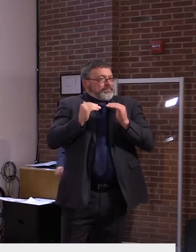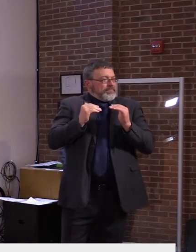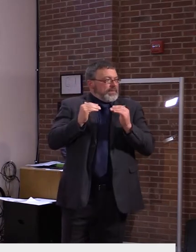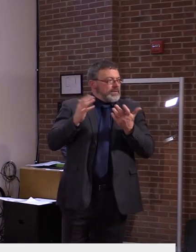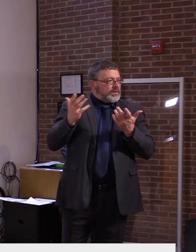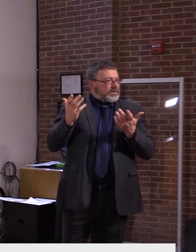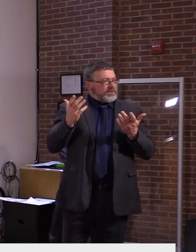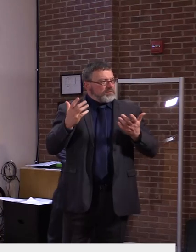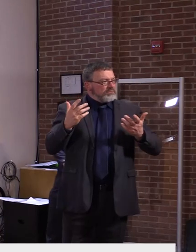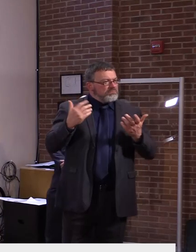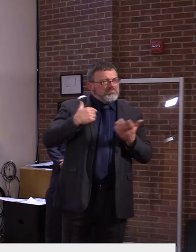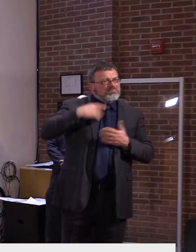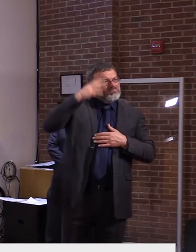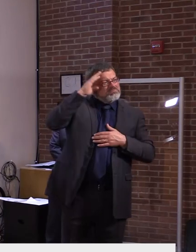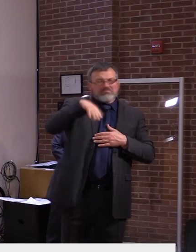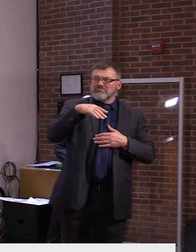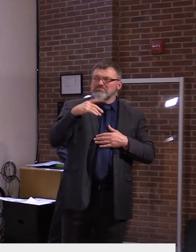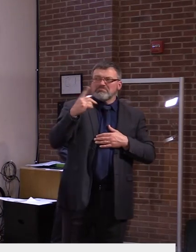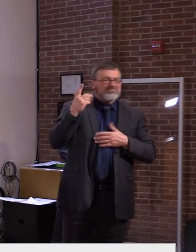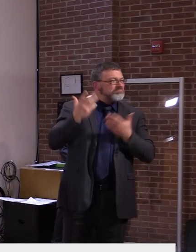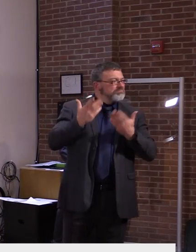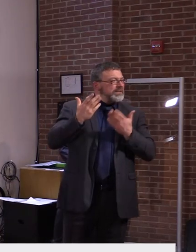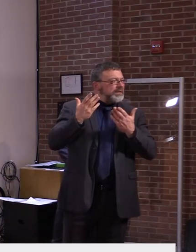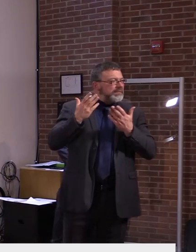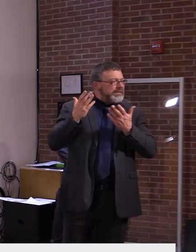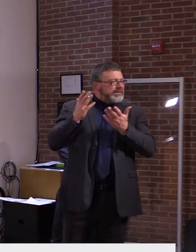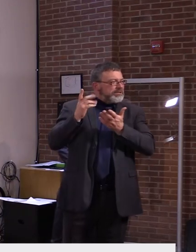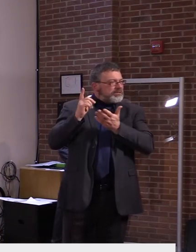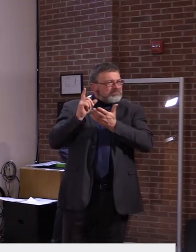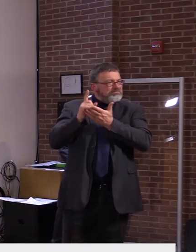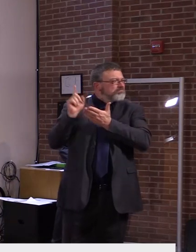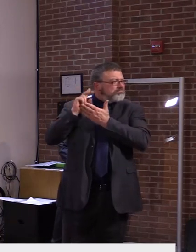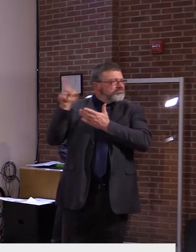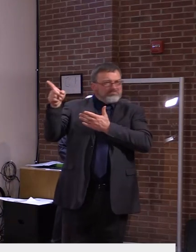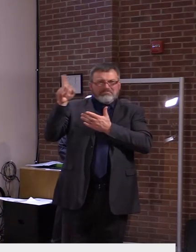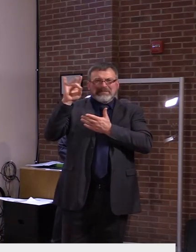in at the end of August, mid-September.